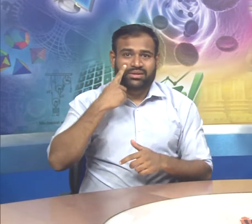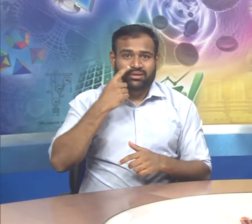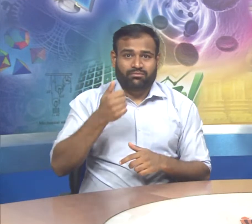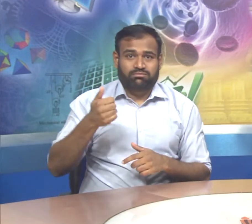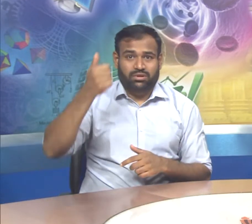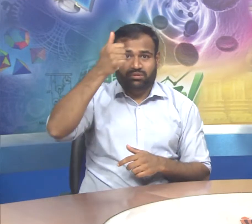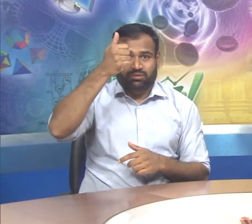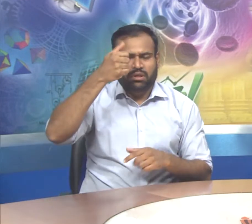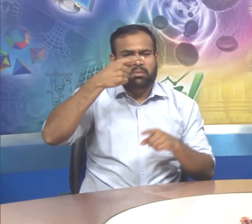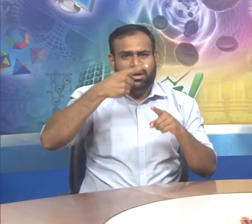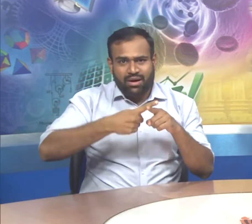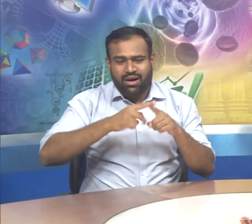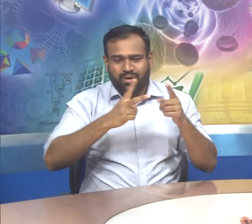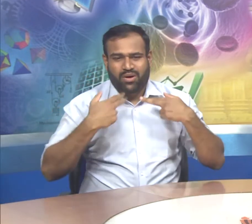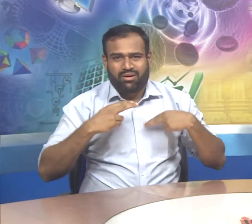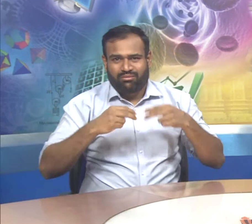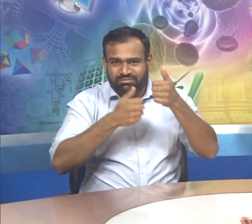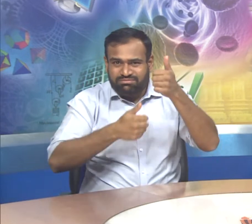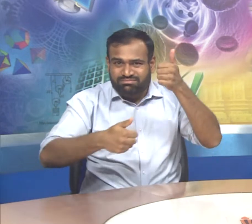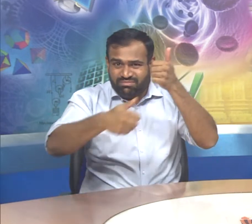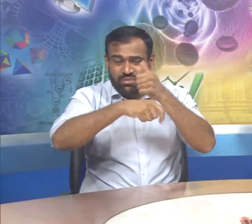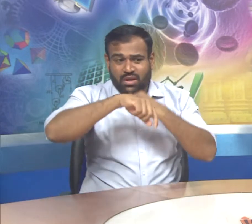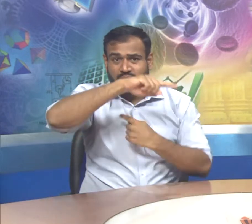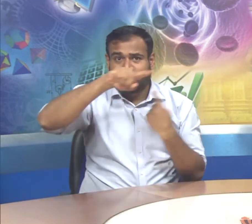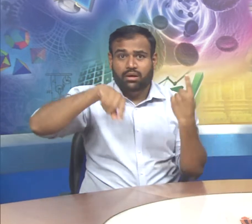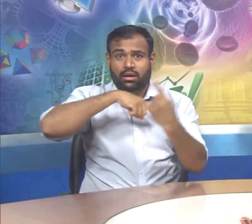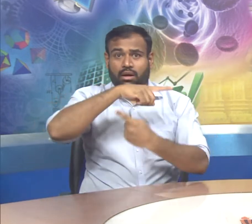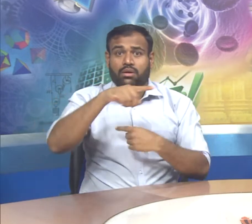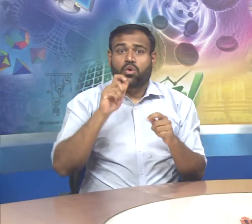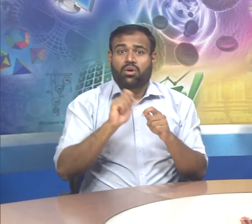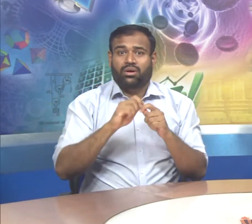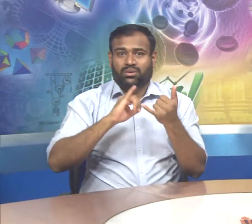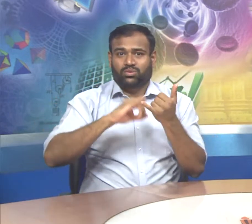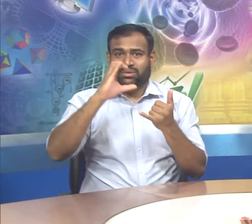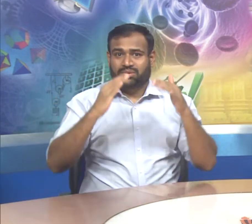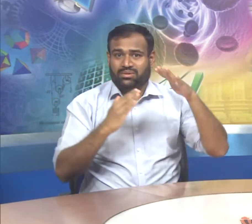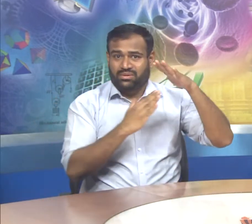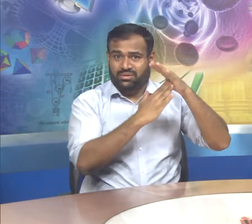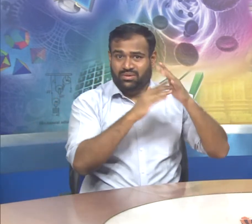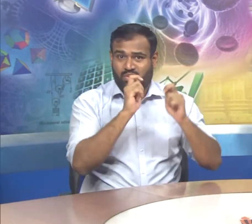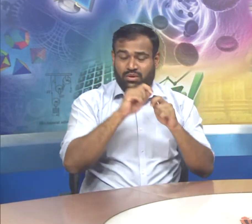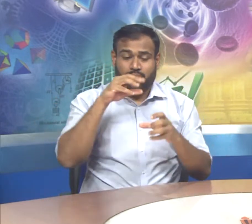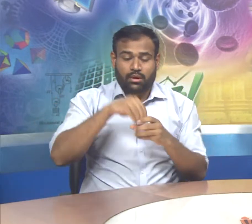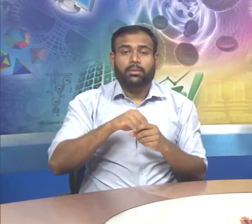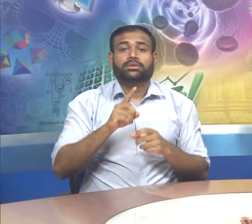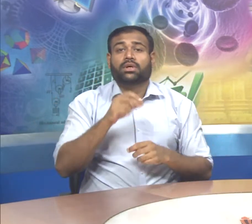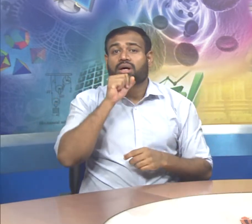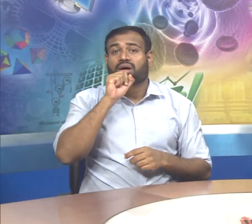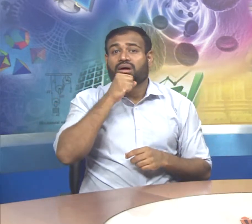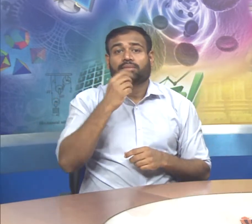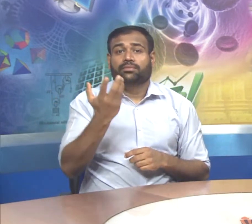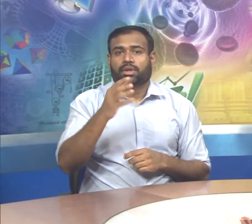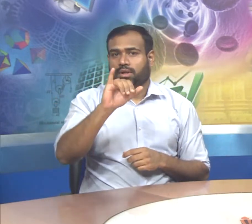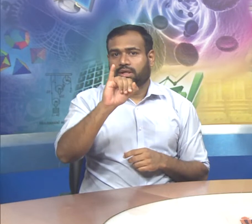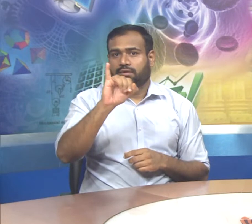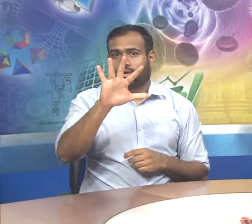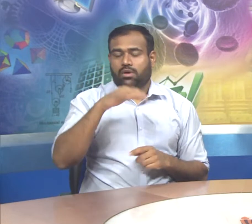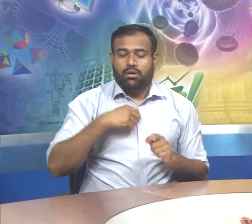Time tenure. The Chief Justice of India and other judges of the